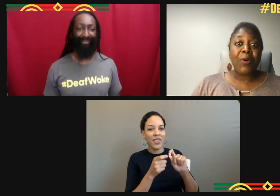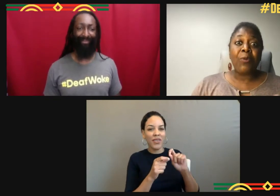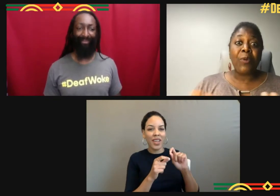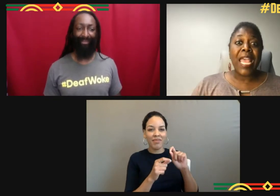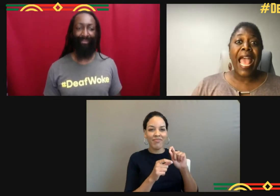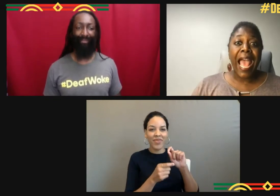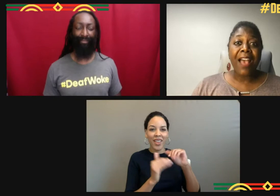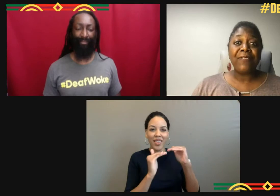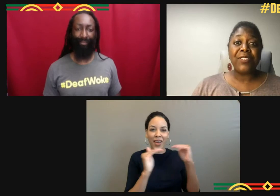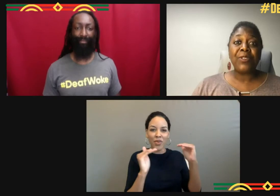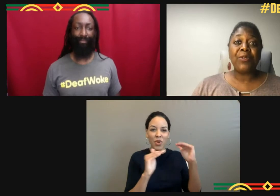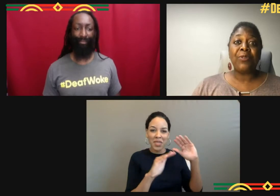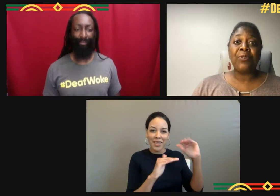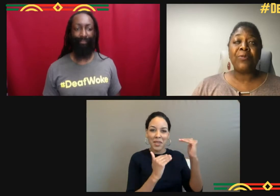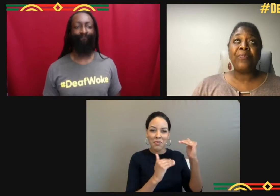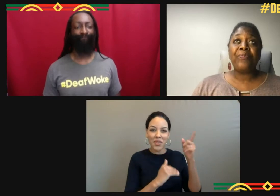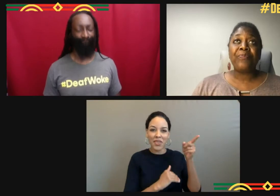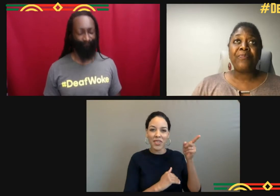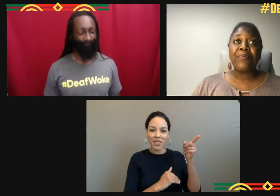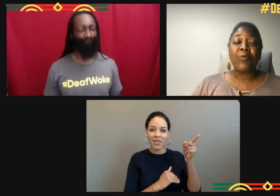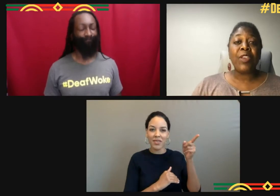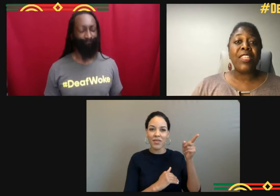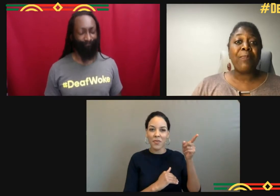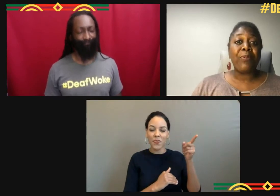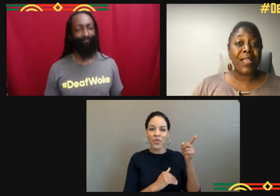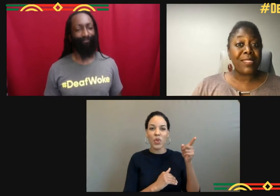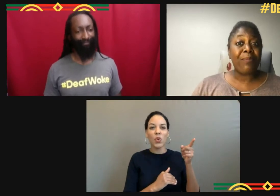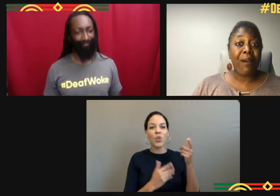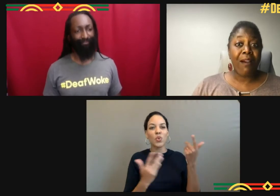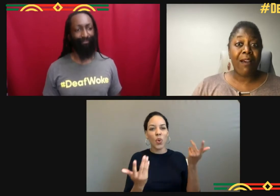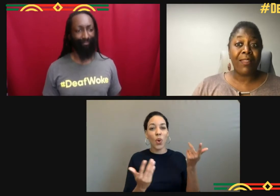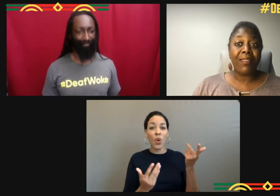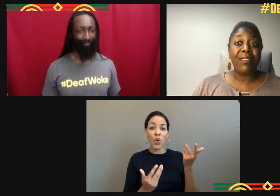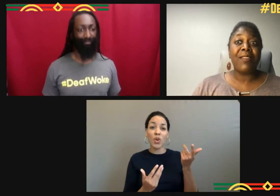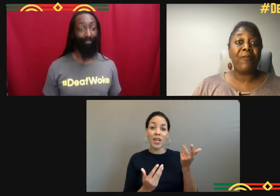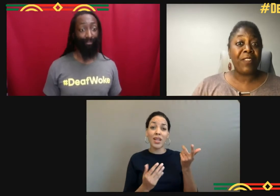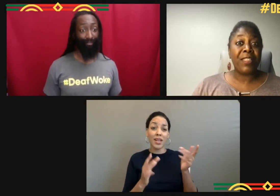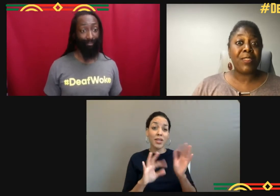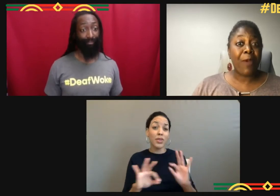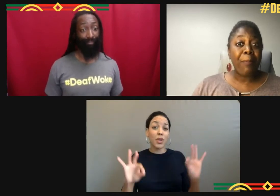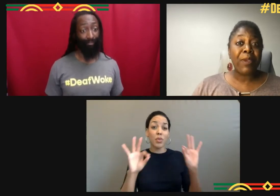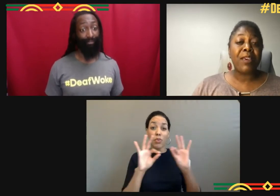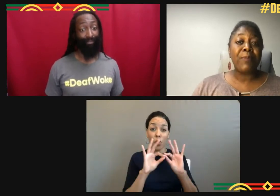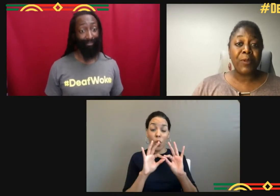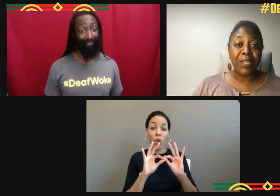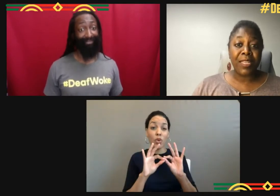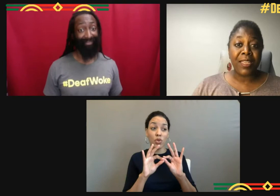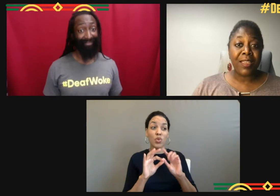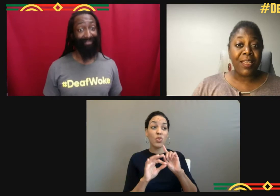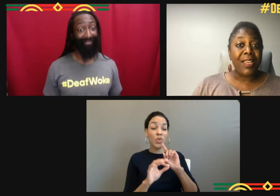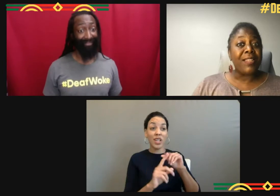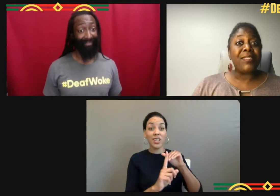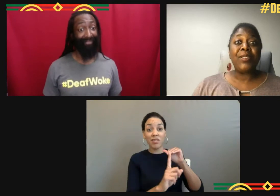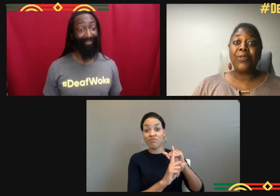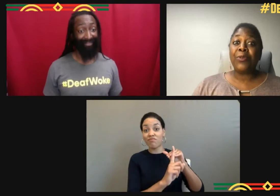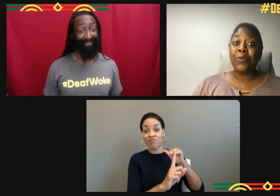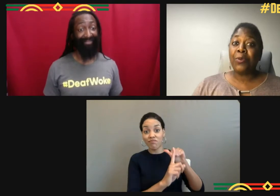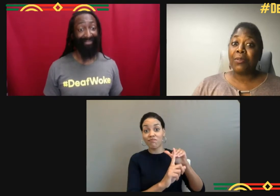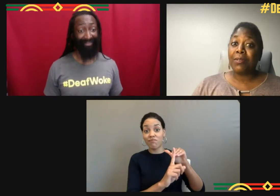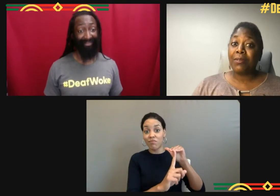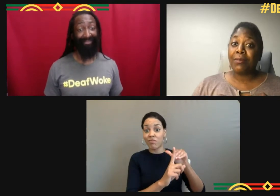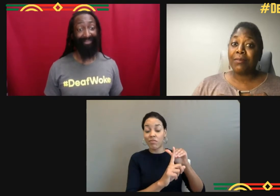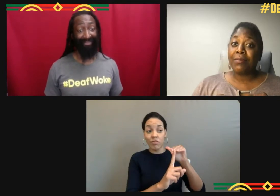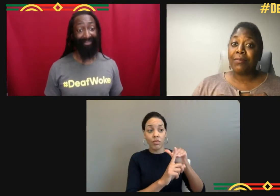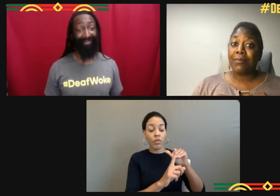And so we have to really press upon the philanthropic community to